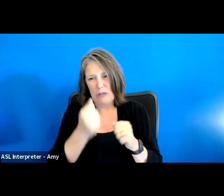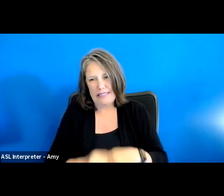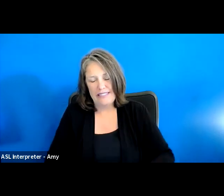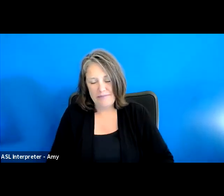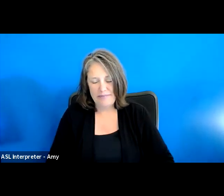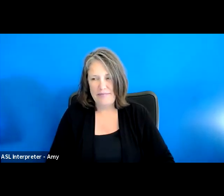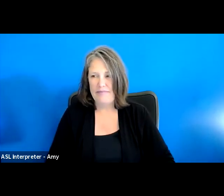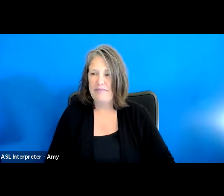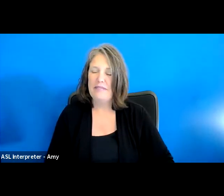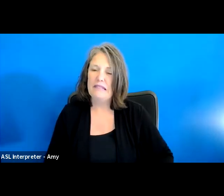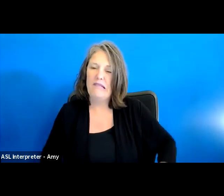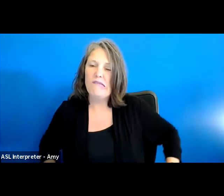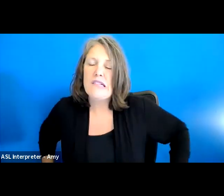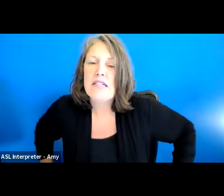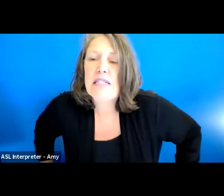So